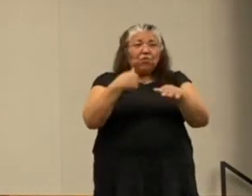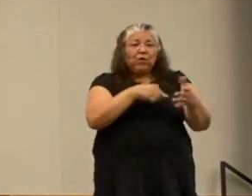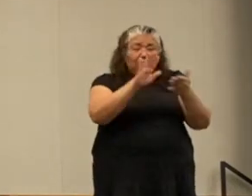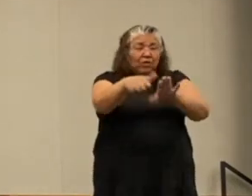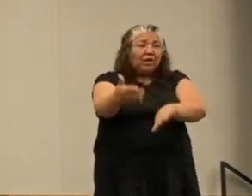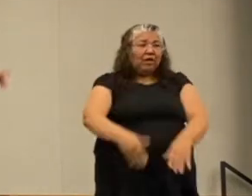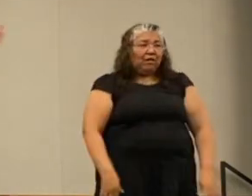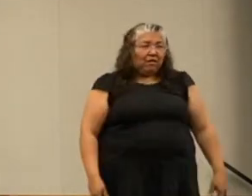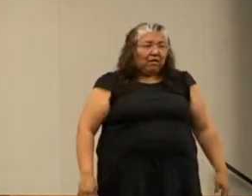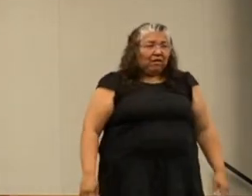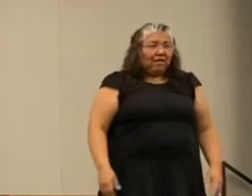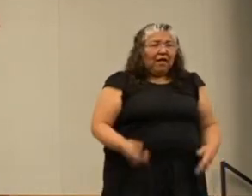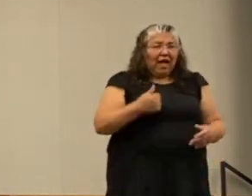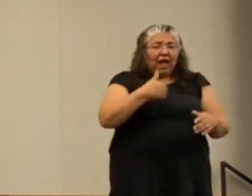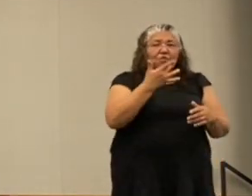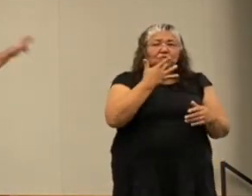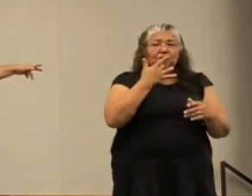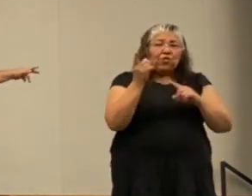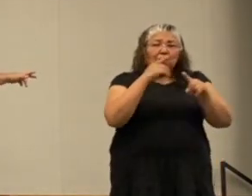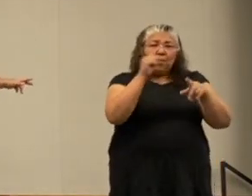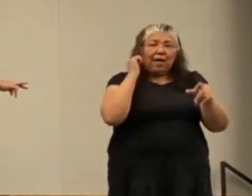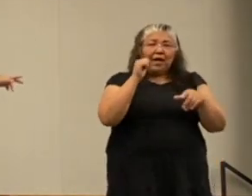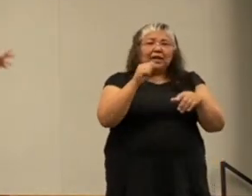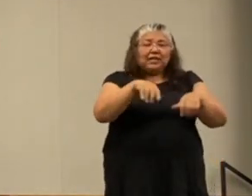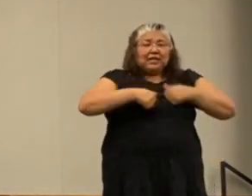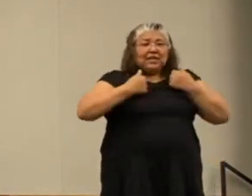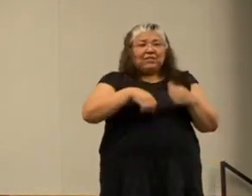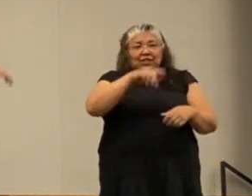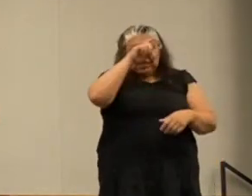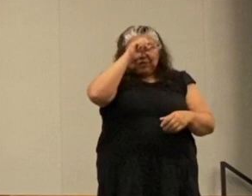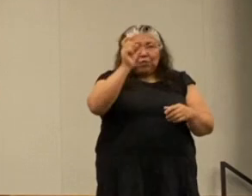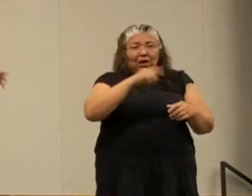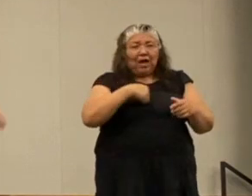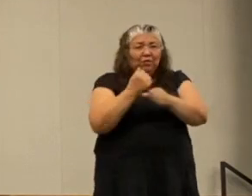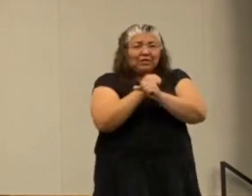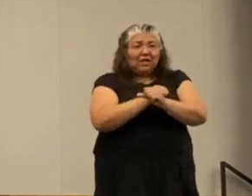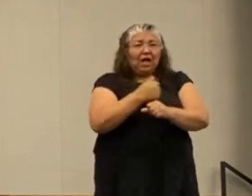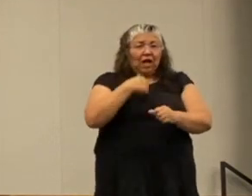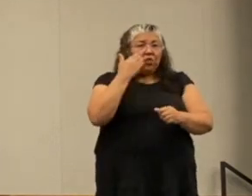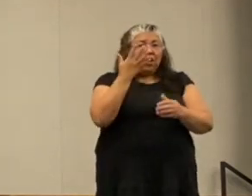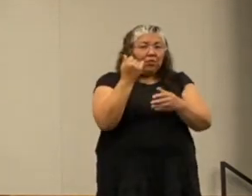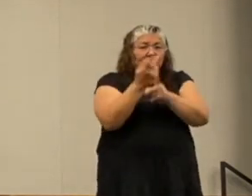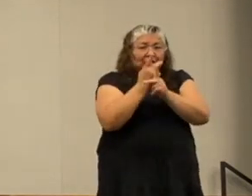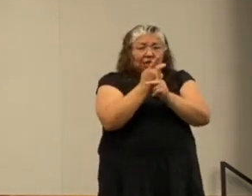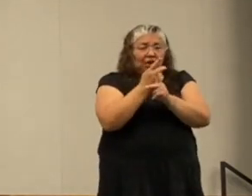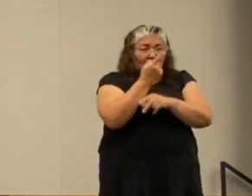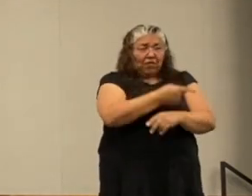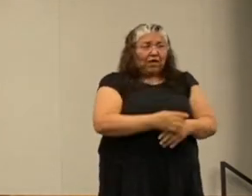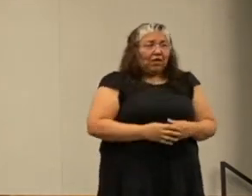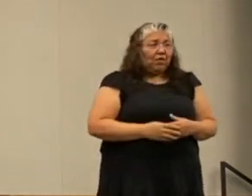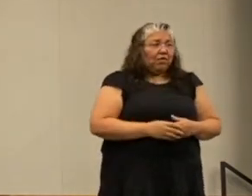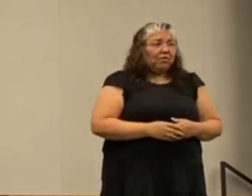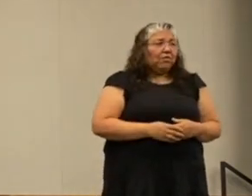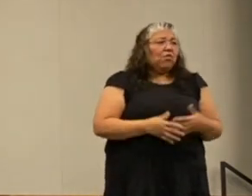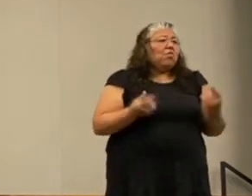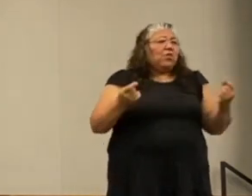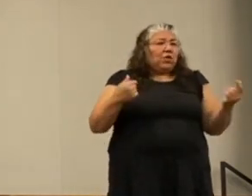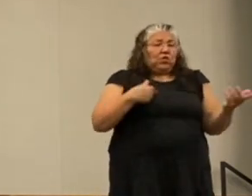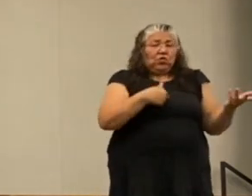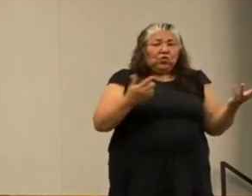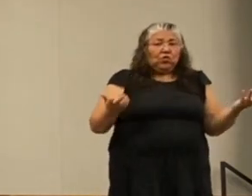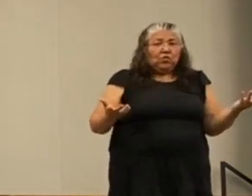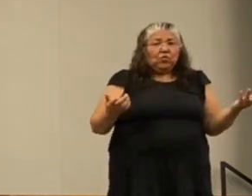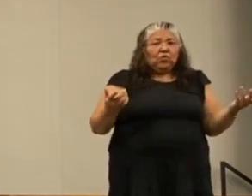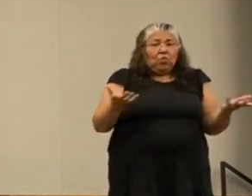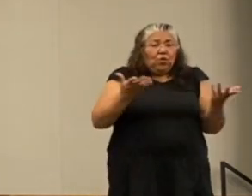die. I'd rather go back and live in Egypt, where I was a slave. At least I know I was taken care of. What are we going to do? What